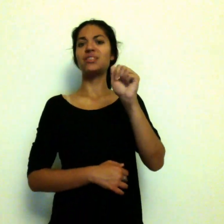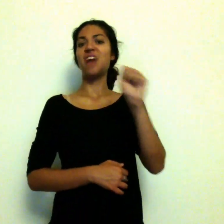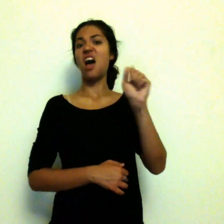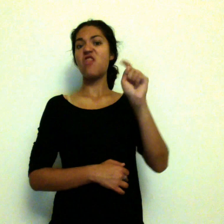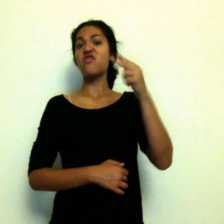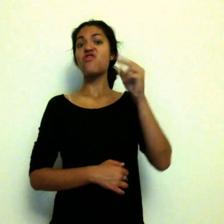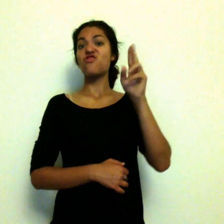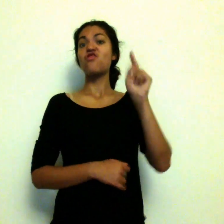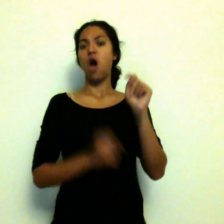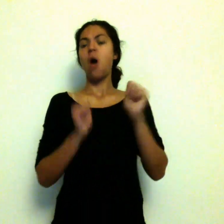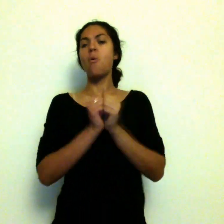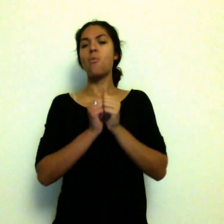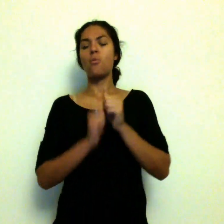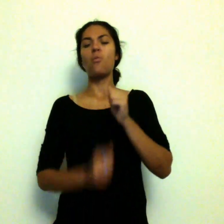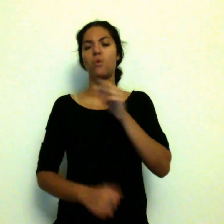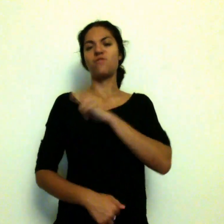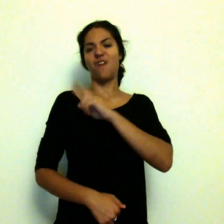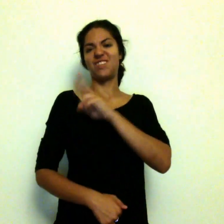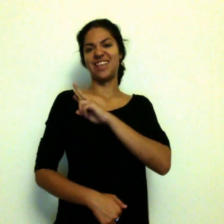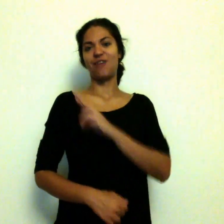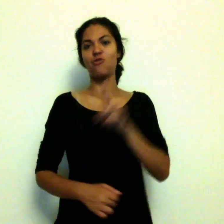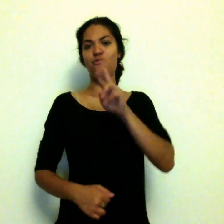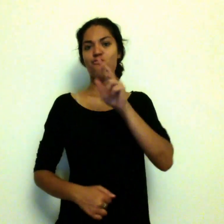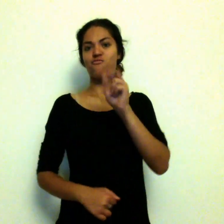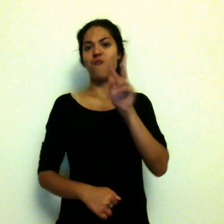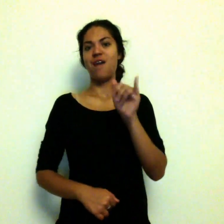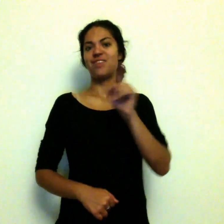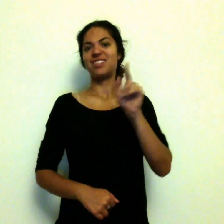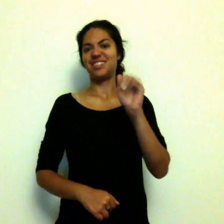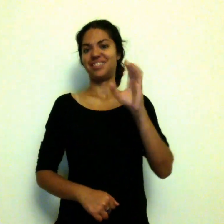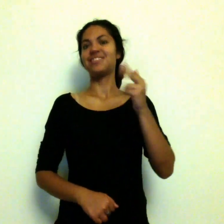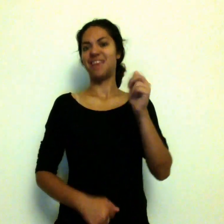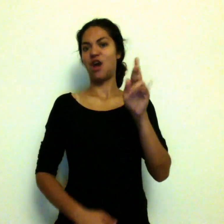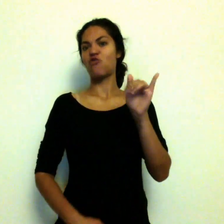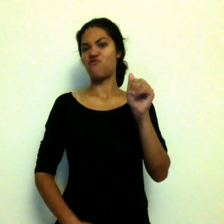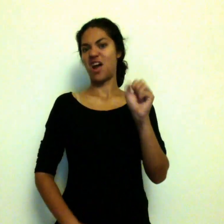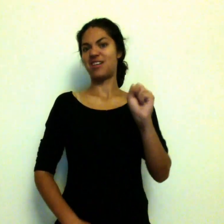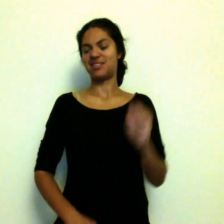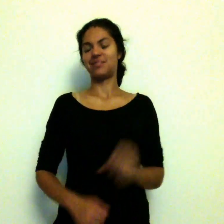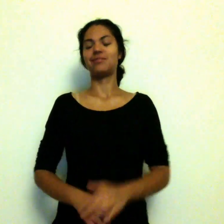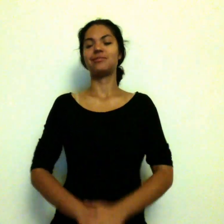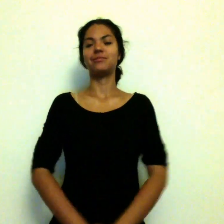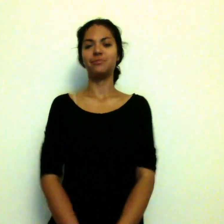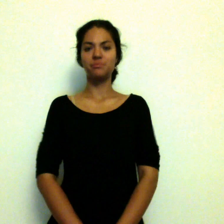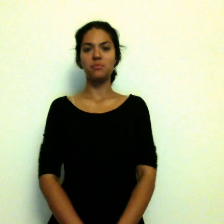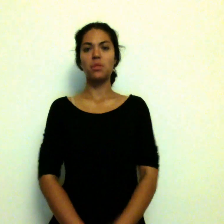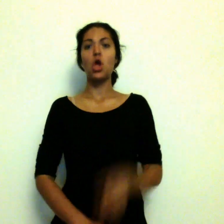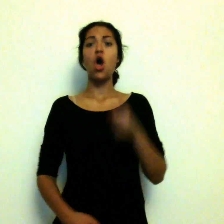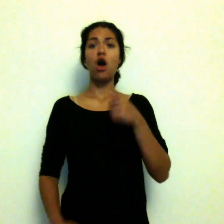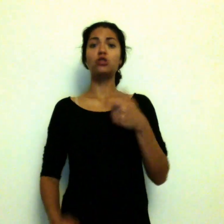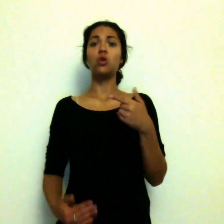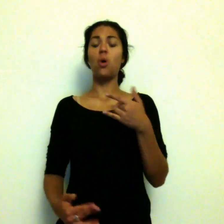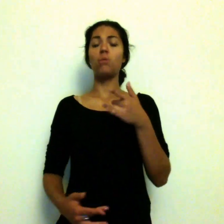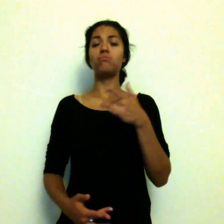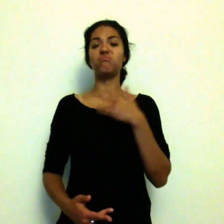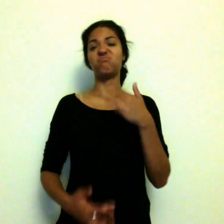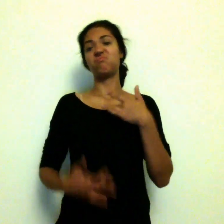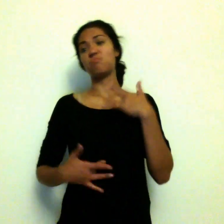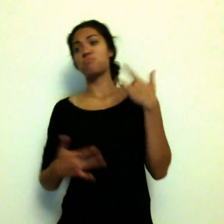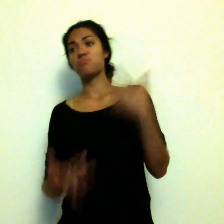from your own comfort, be it in the giving of your substance, or of your energy, or of your